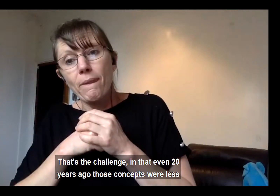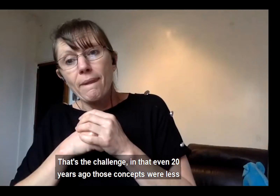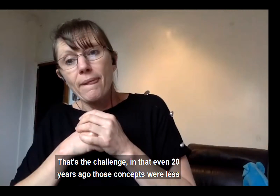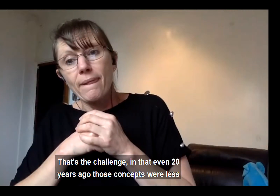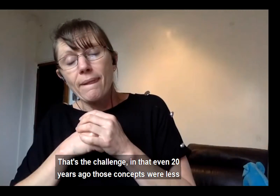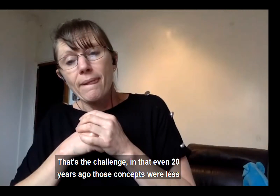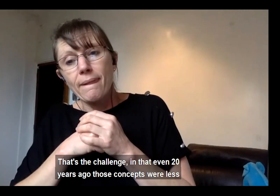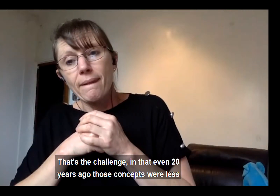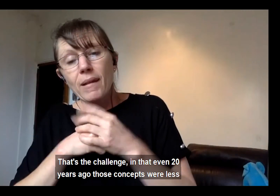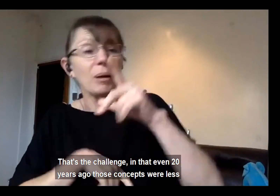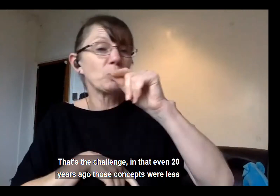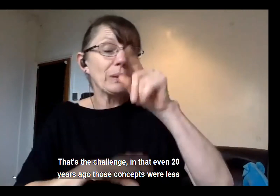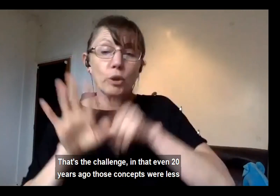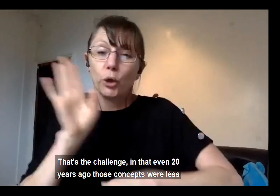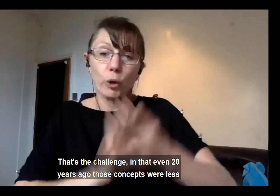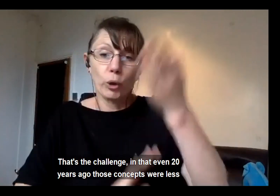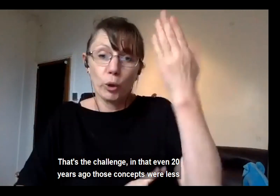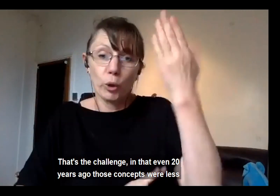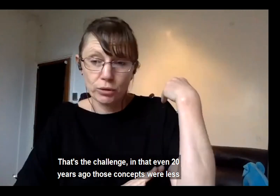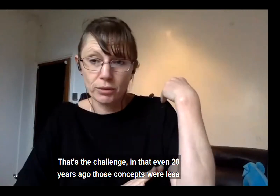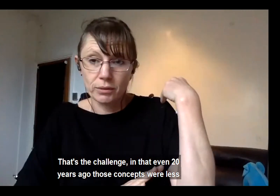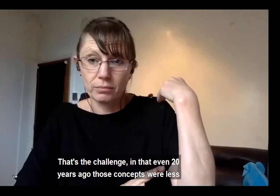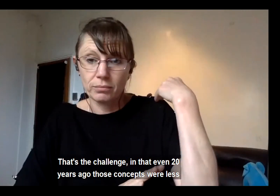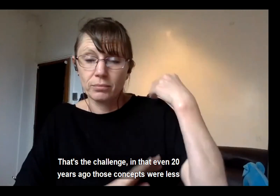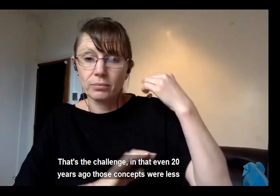even 20 years ago, those